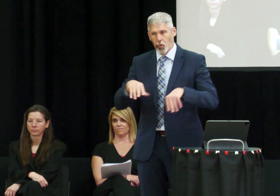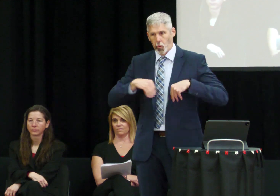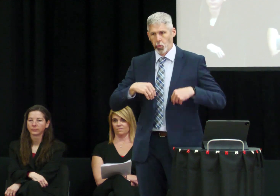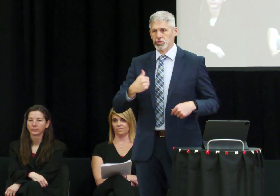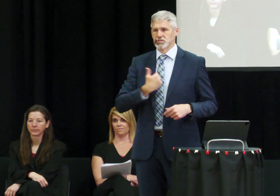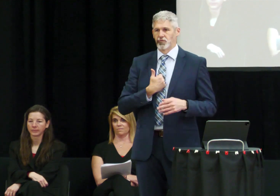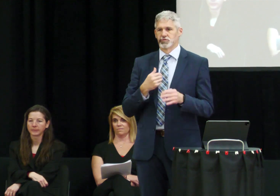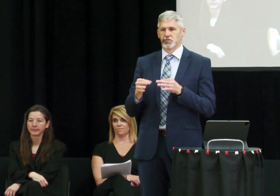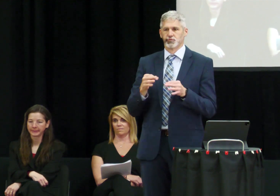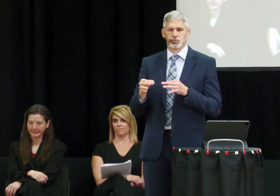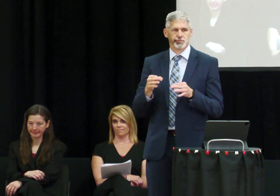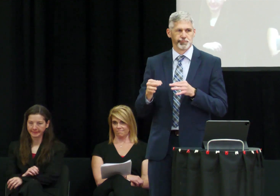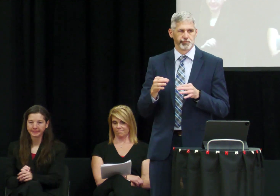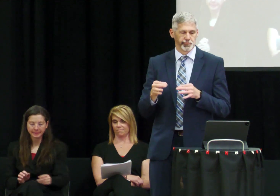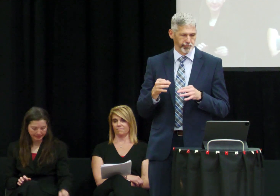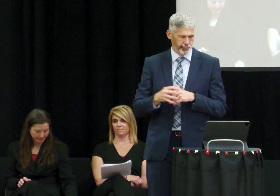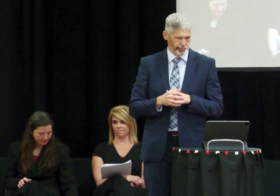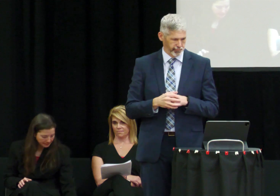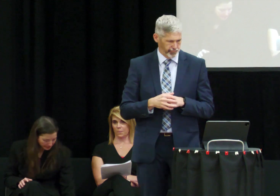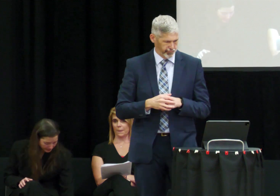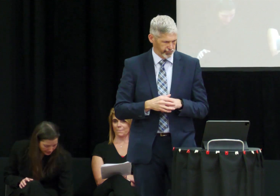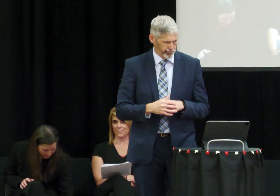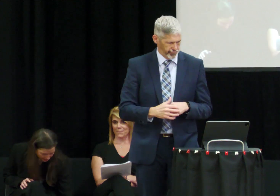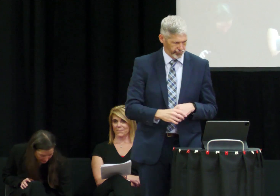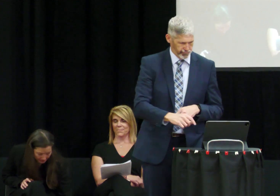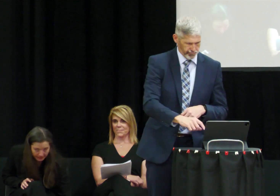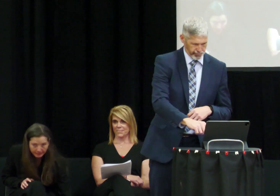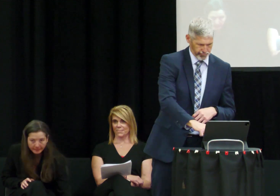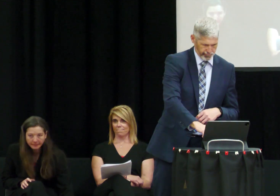Own it. Completely own your self-definition.